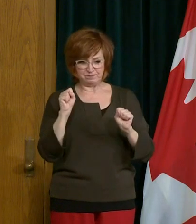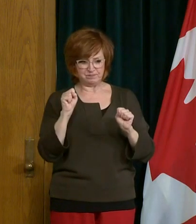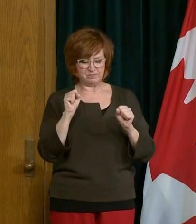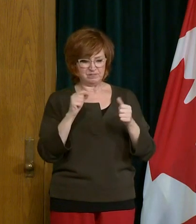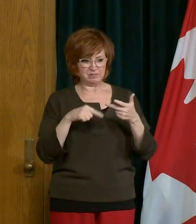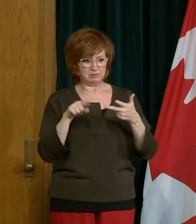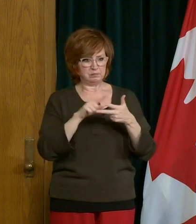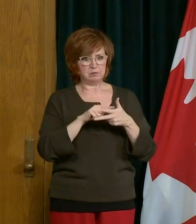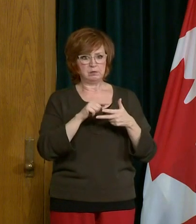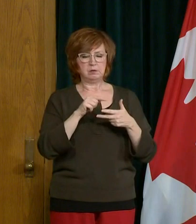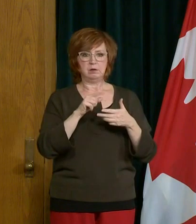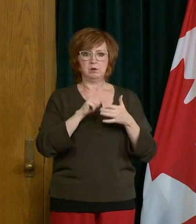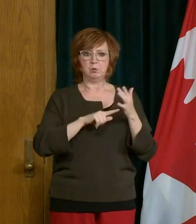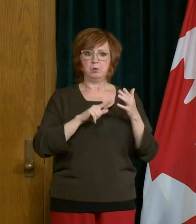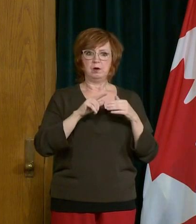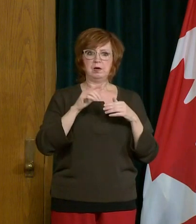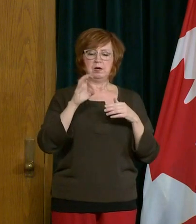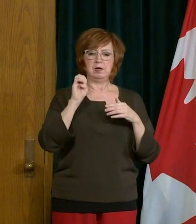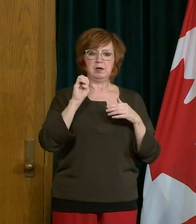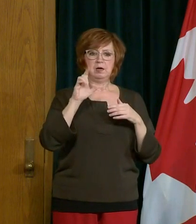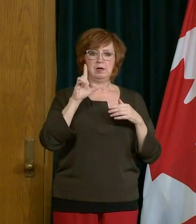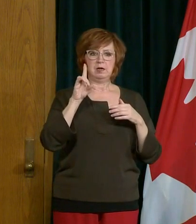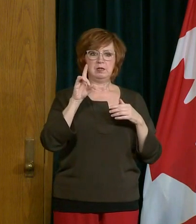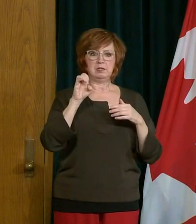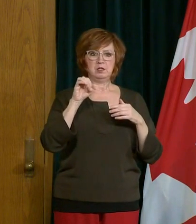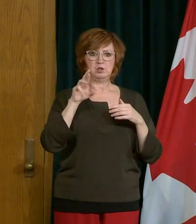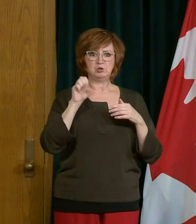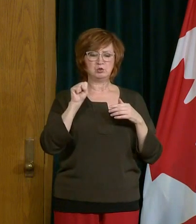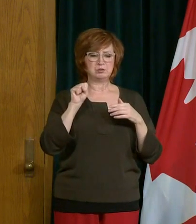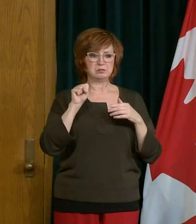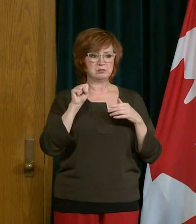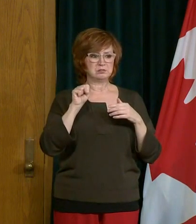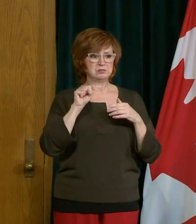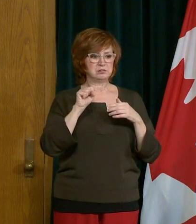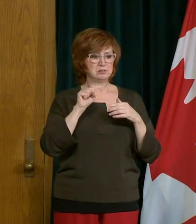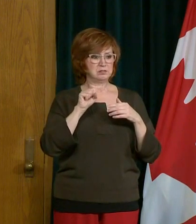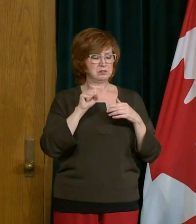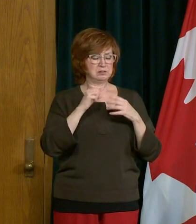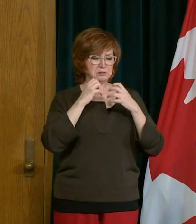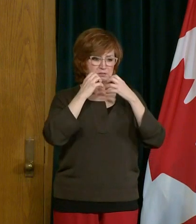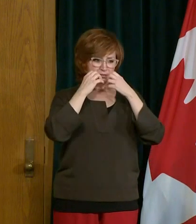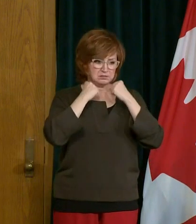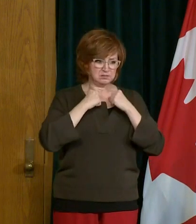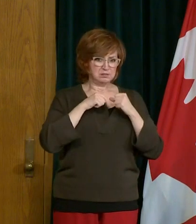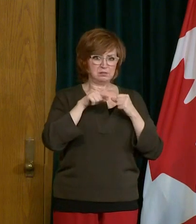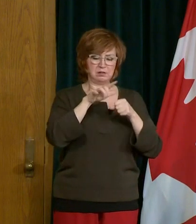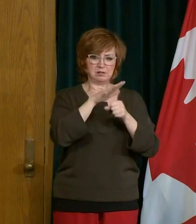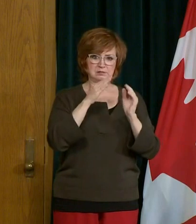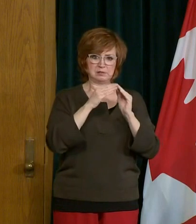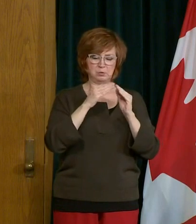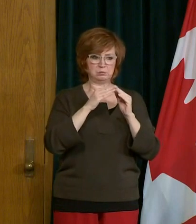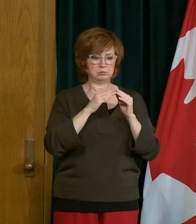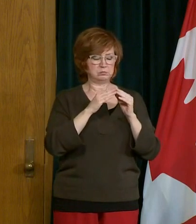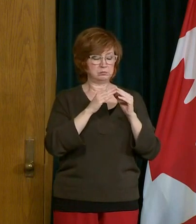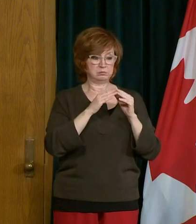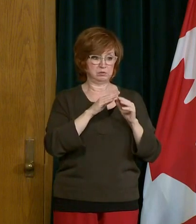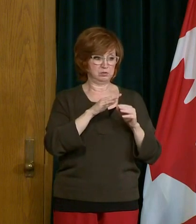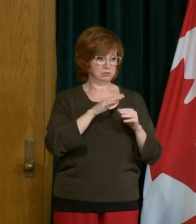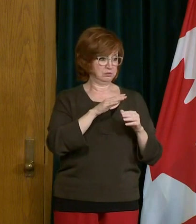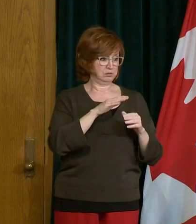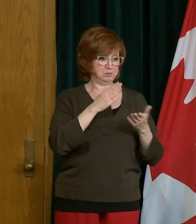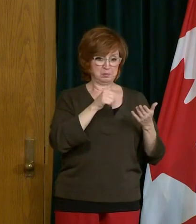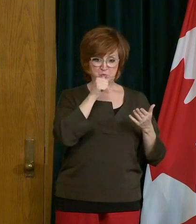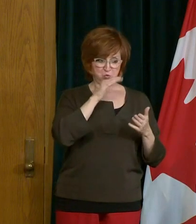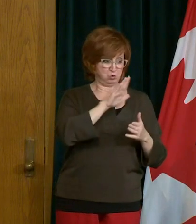to you. They may be part of your family. They may be part of someone else's family. And with 82% of the fatalities that have occurred in